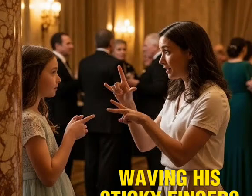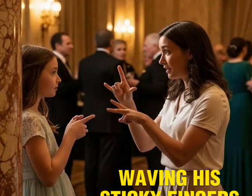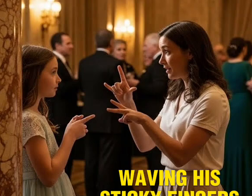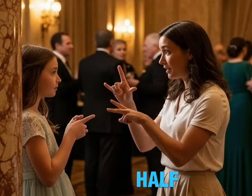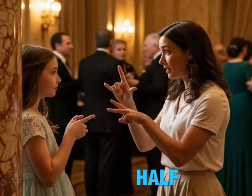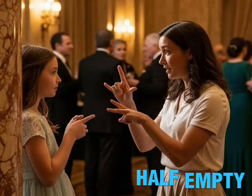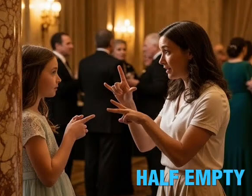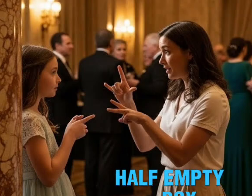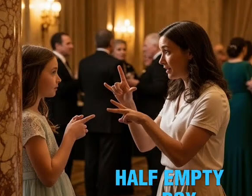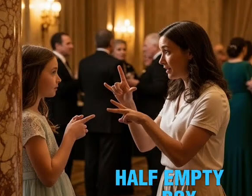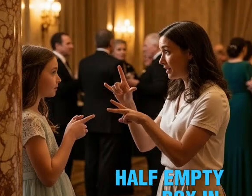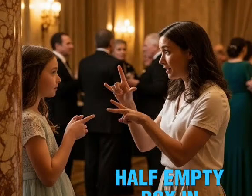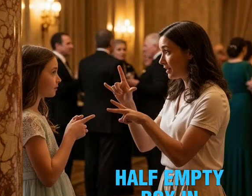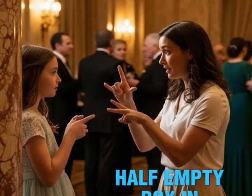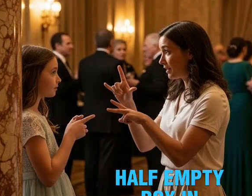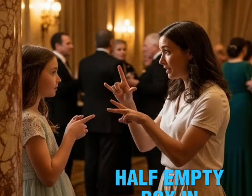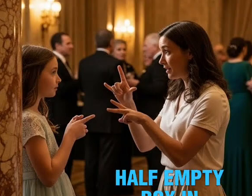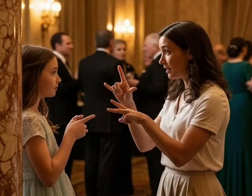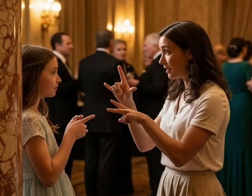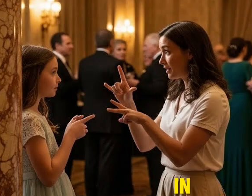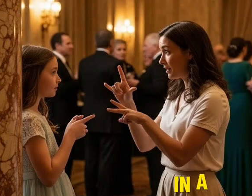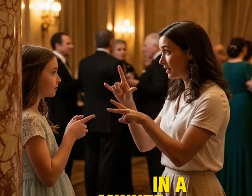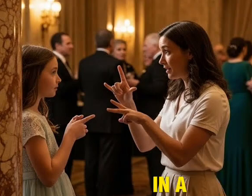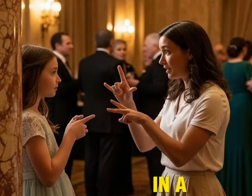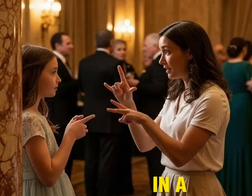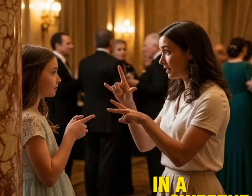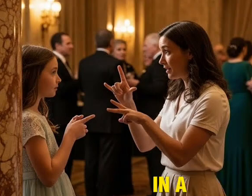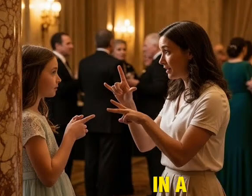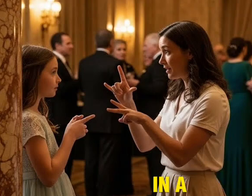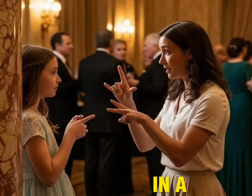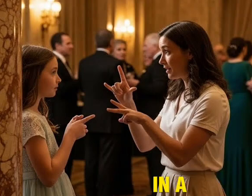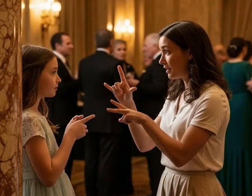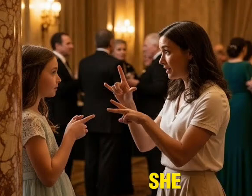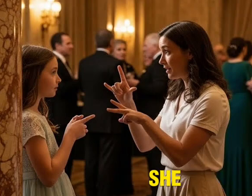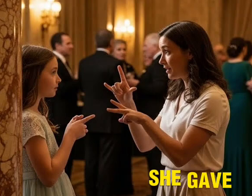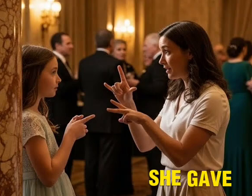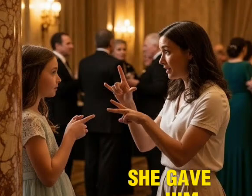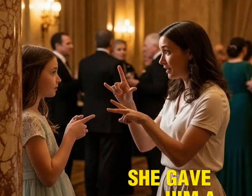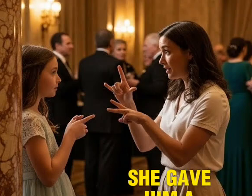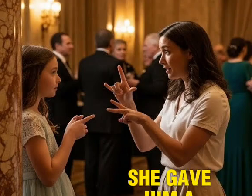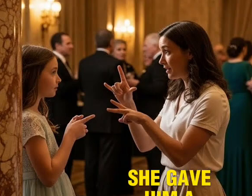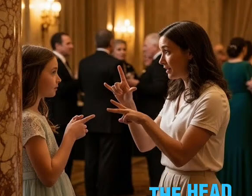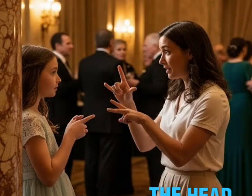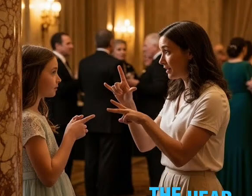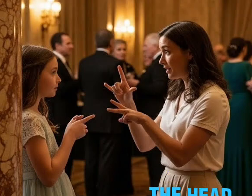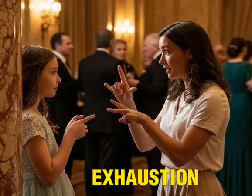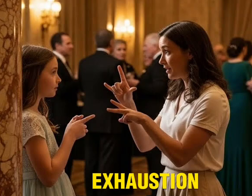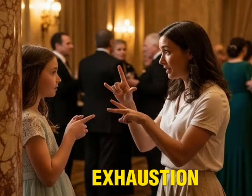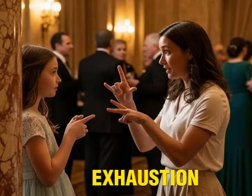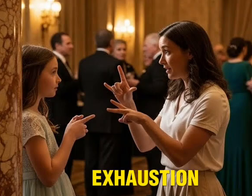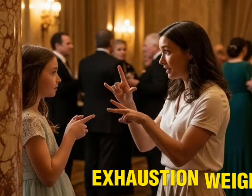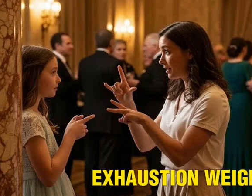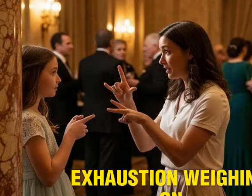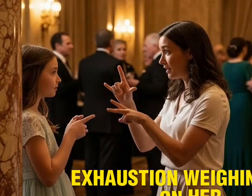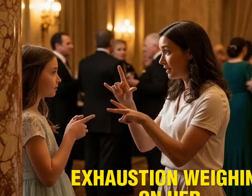the half-empty box in her bag. "In a minute, sweetheart." She gave him a kiss on the head, exhaustion weighing on her